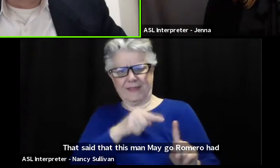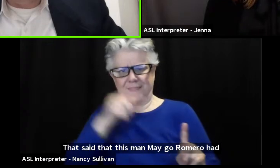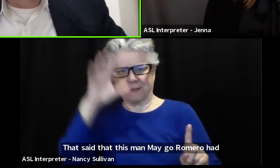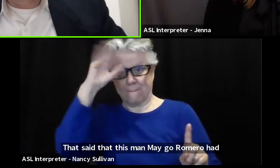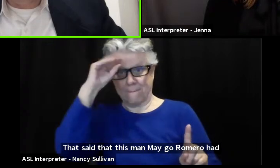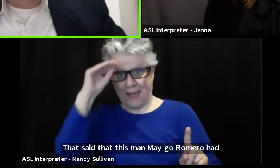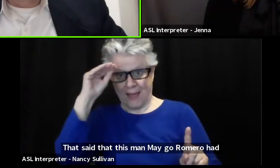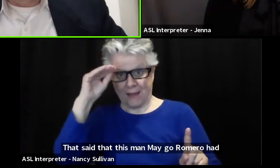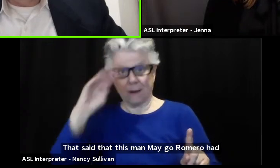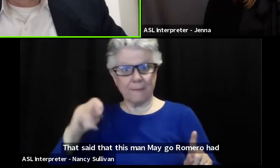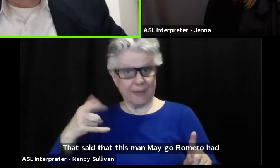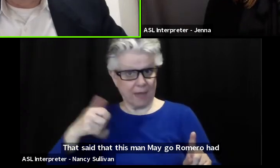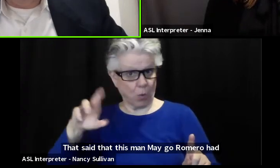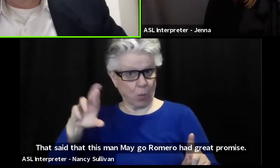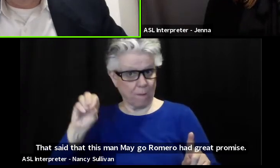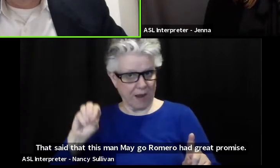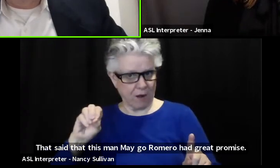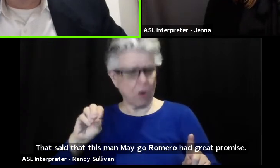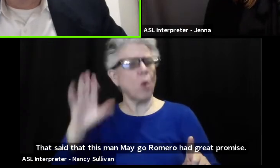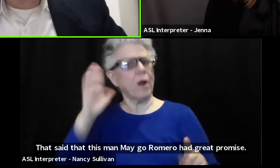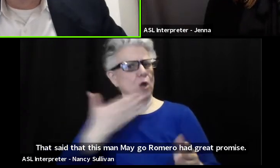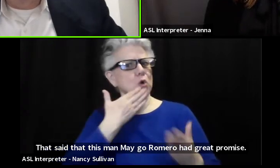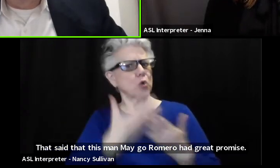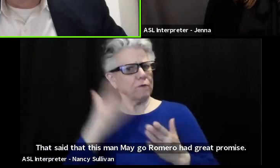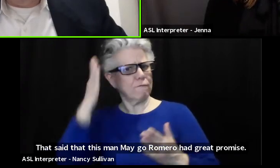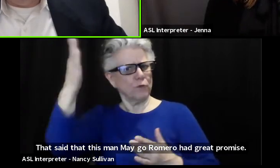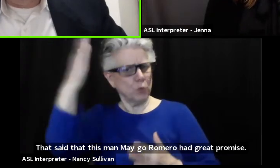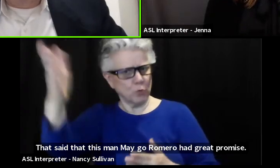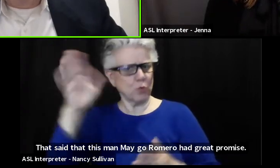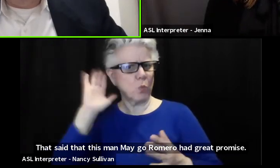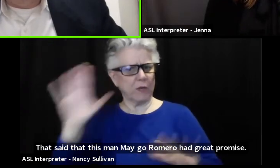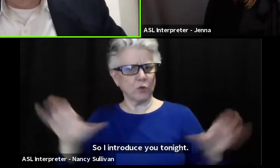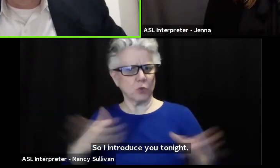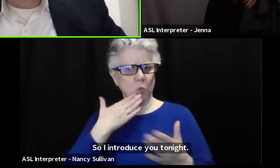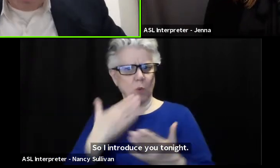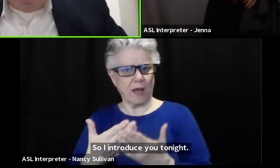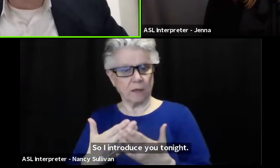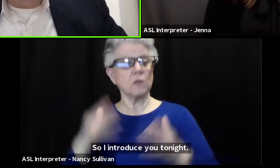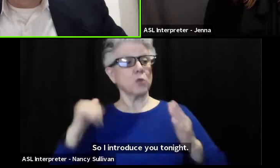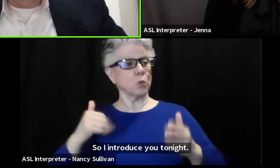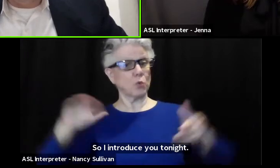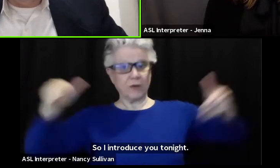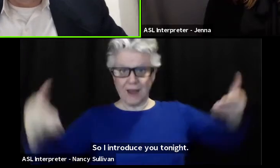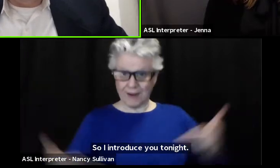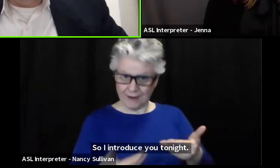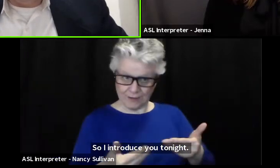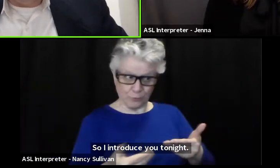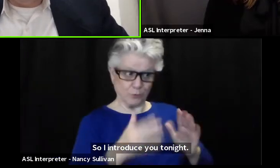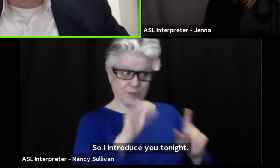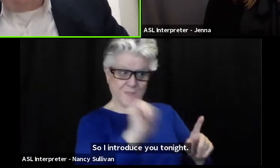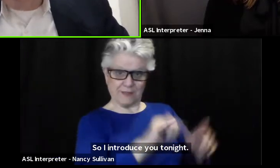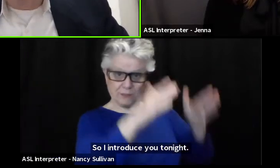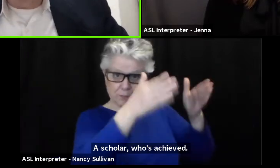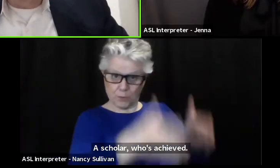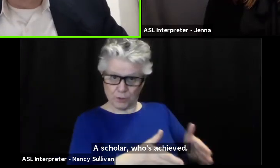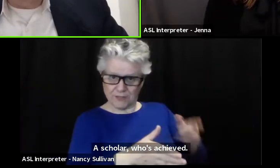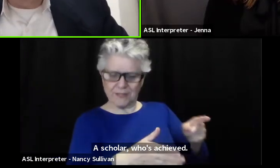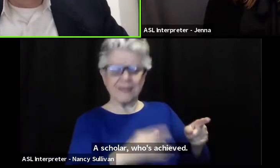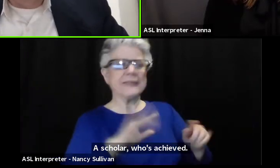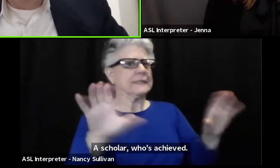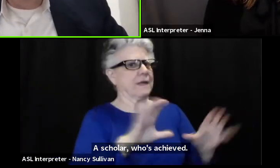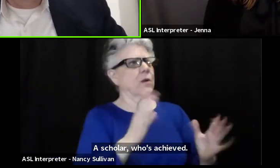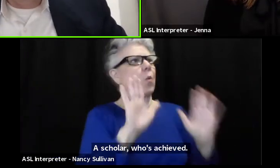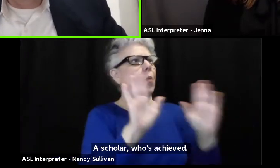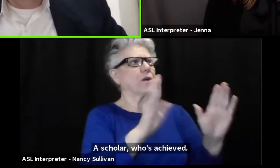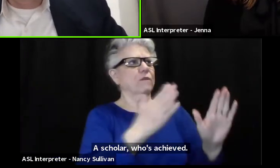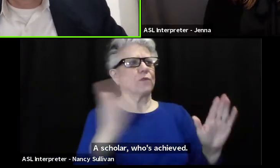great promise. So I introduce you tonight a scholar who's achieved great things in the